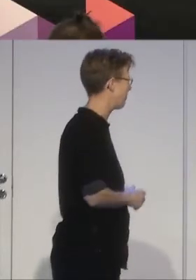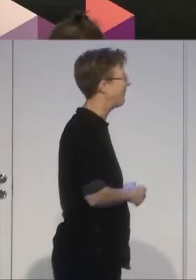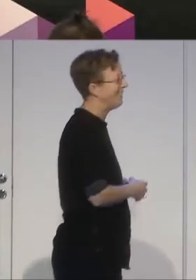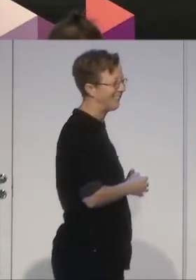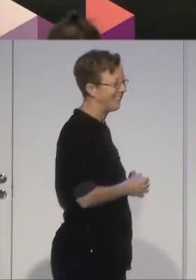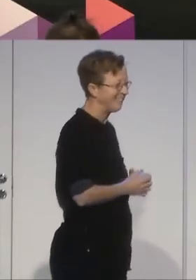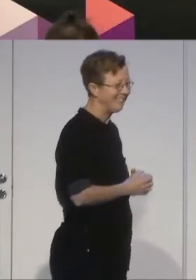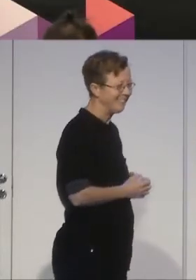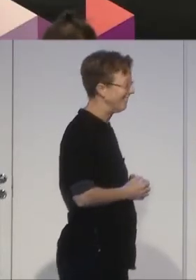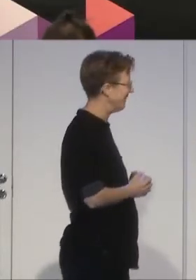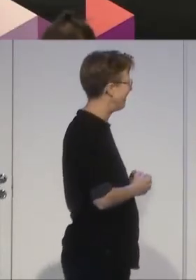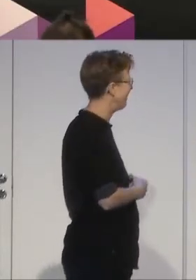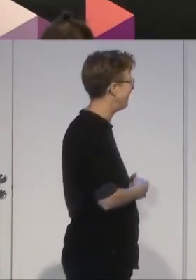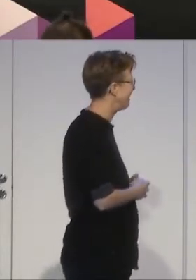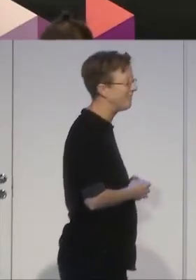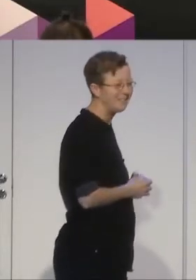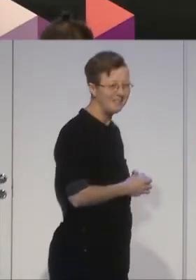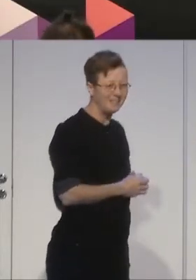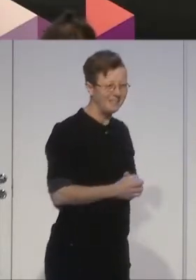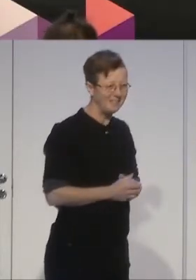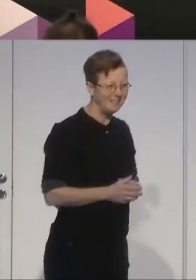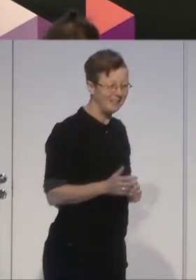Okay, I see. Okay, it's all right.